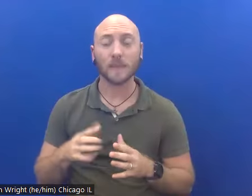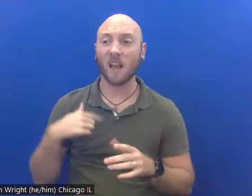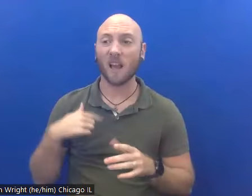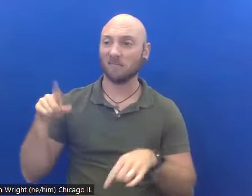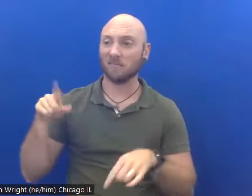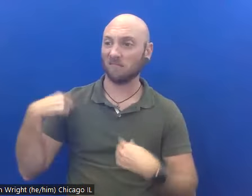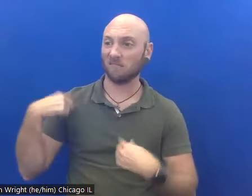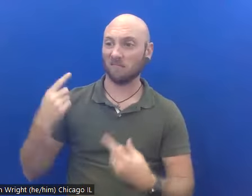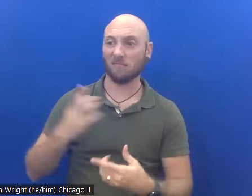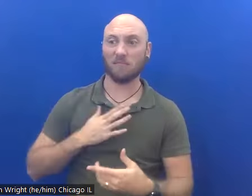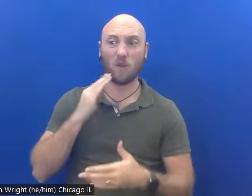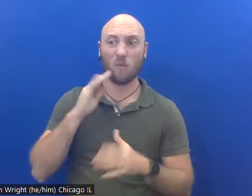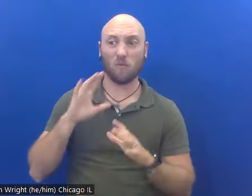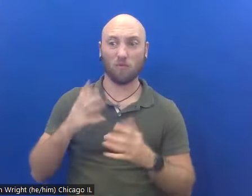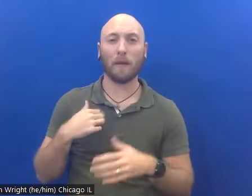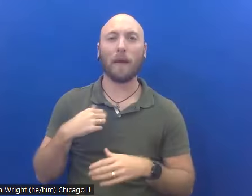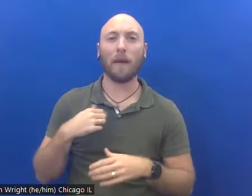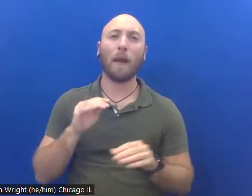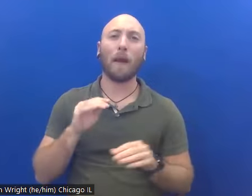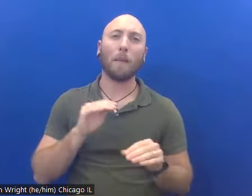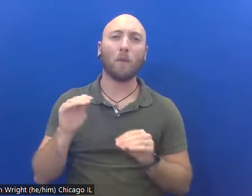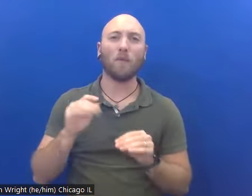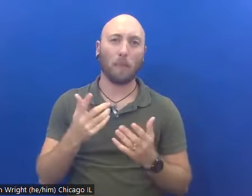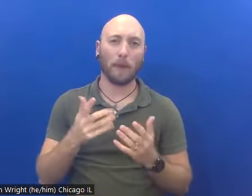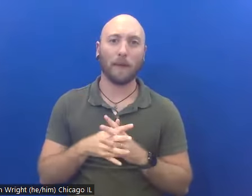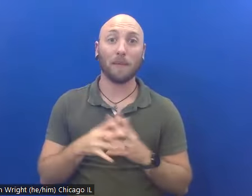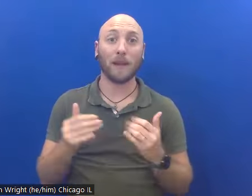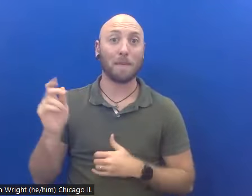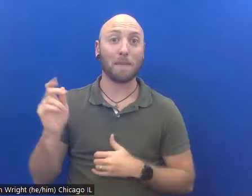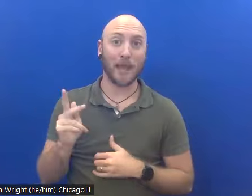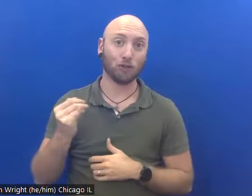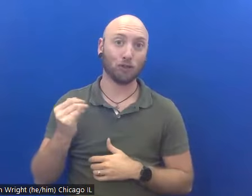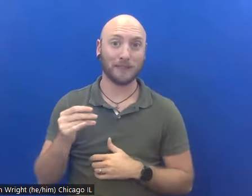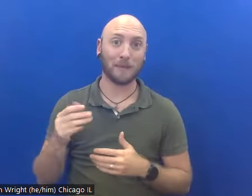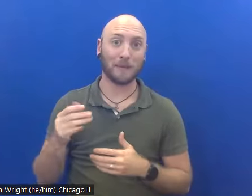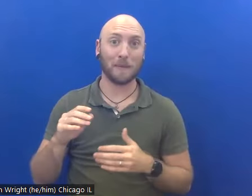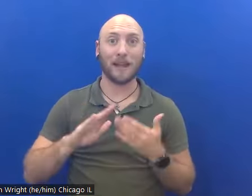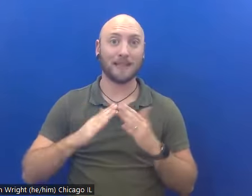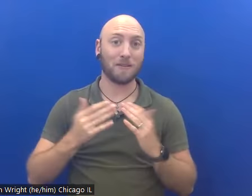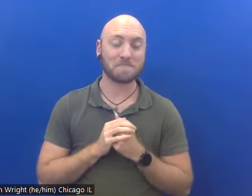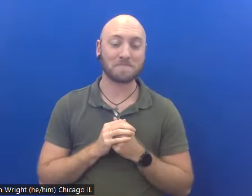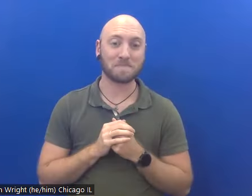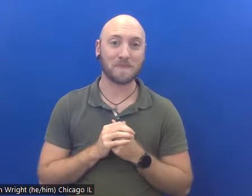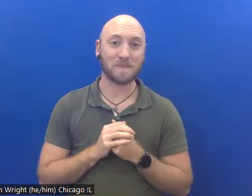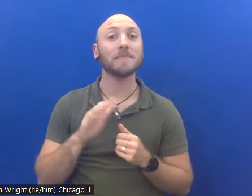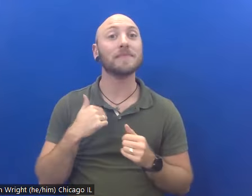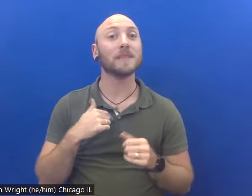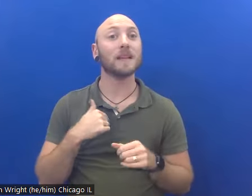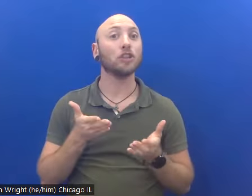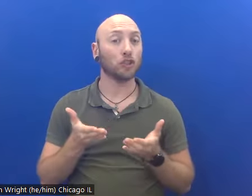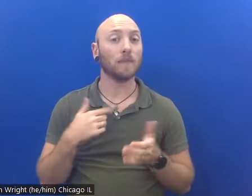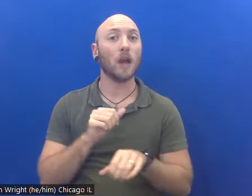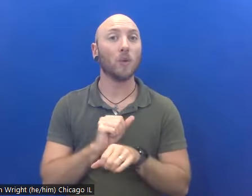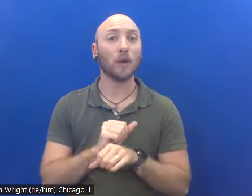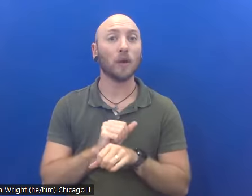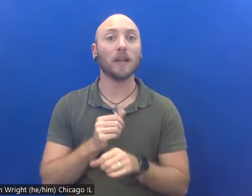now because I don't know. It's nice. I know everyone there. I'm also currently serving as the treasurer for Ninja.